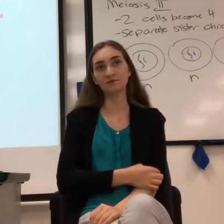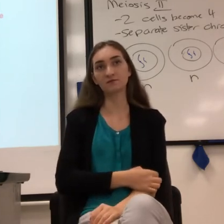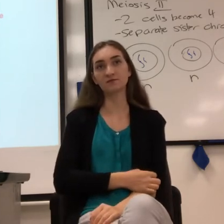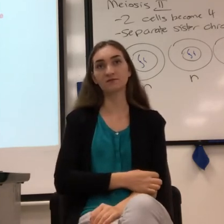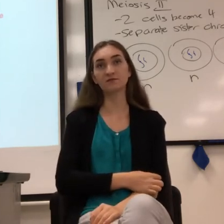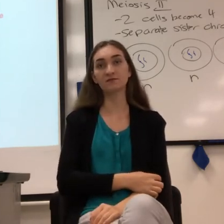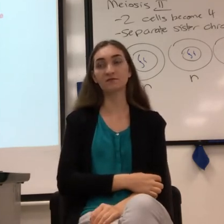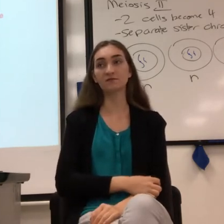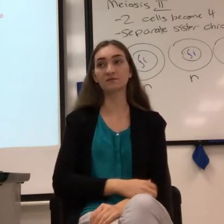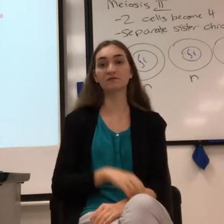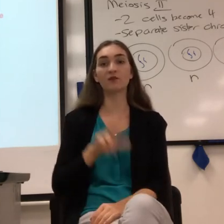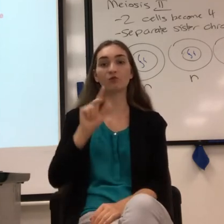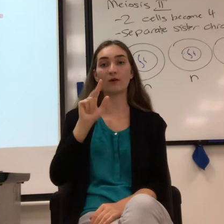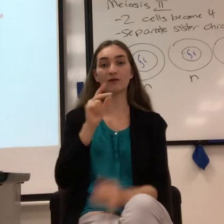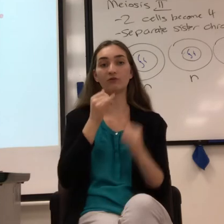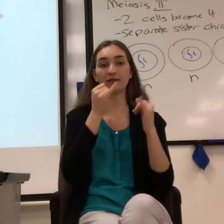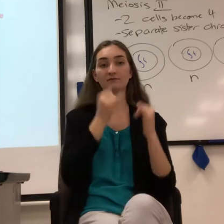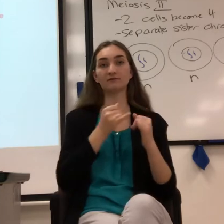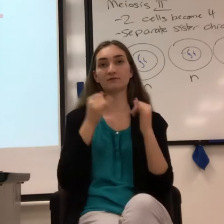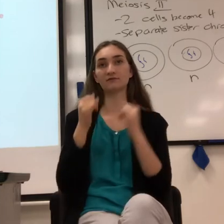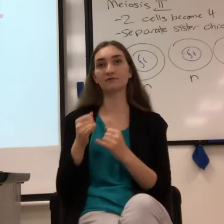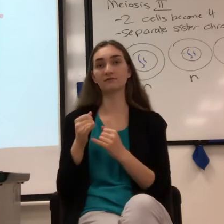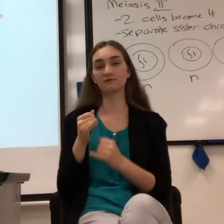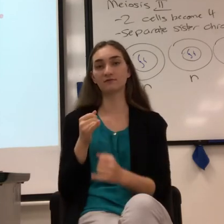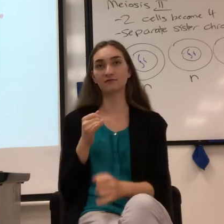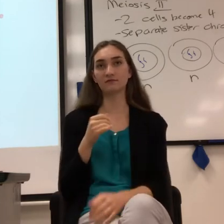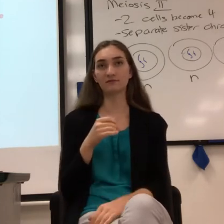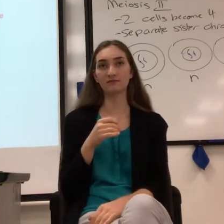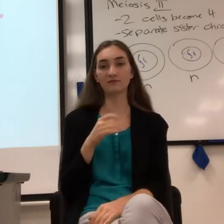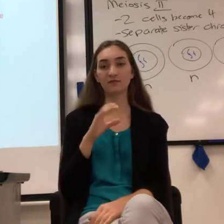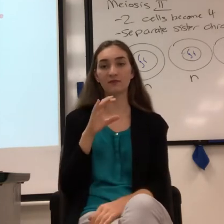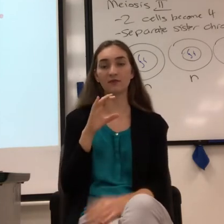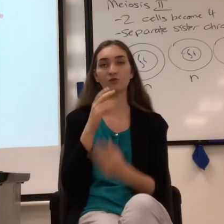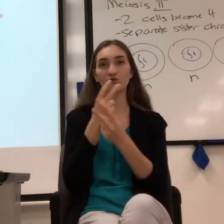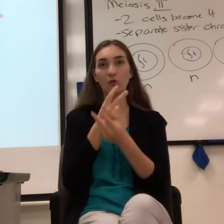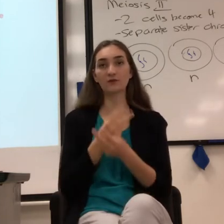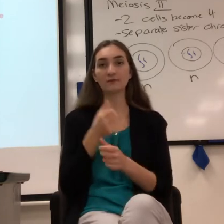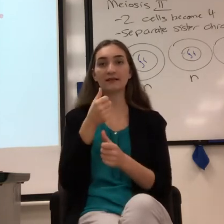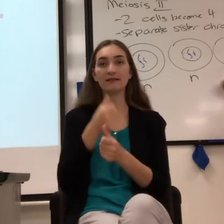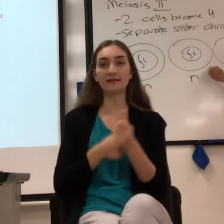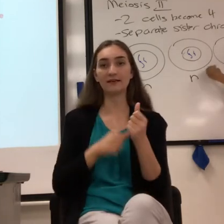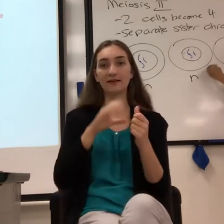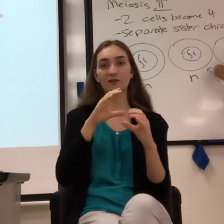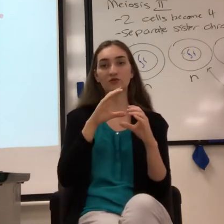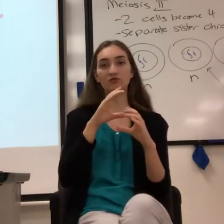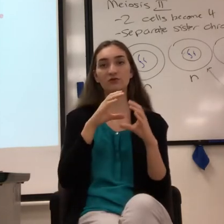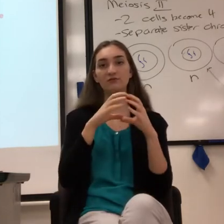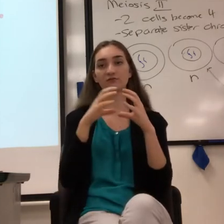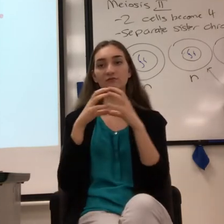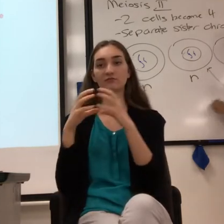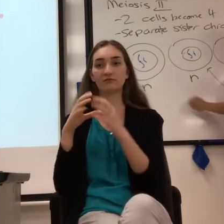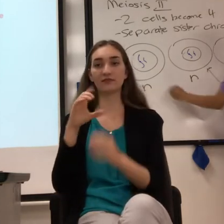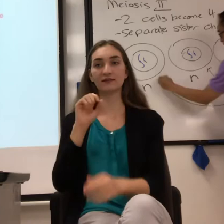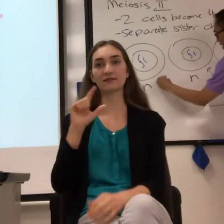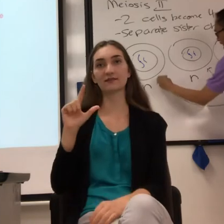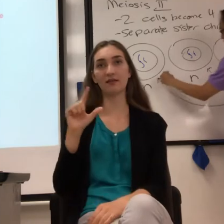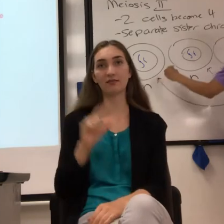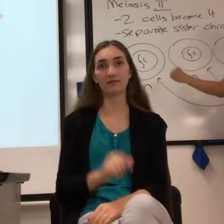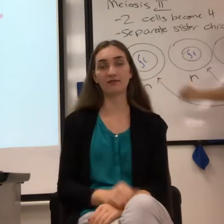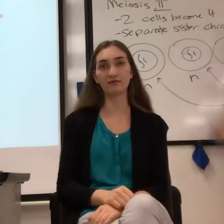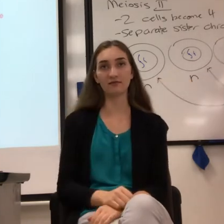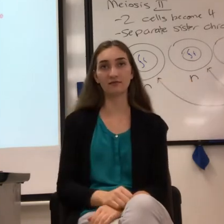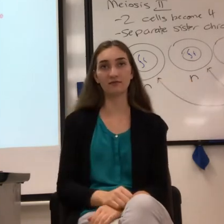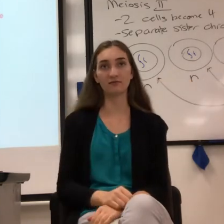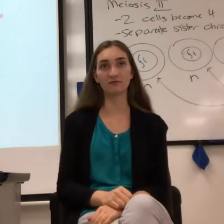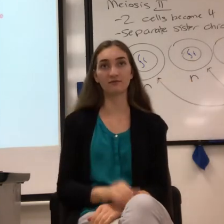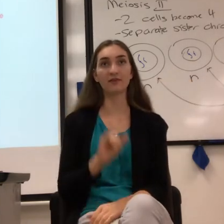23 single chromosomes per cell. In that one, in that one, in that one, in that one. And that's half a